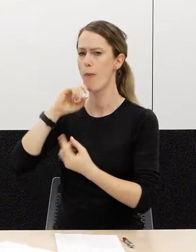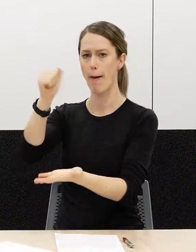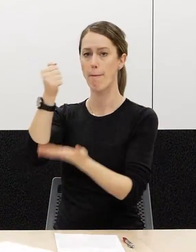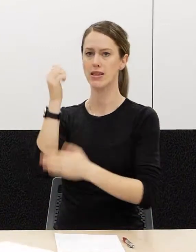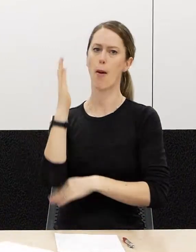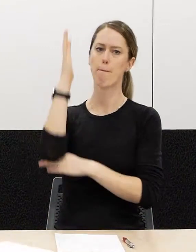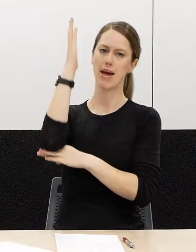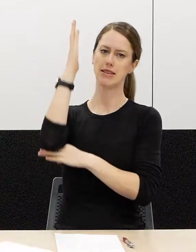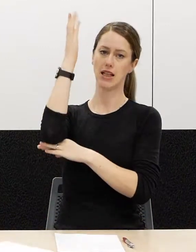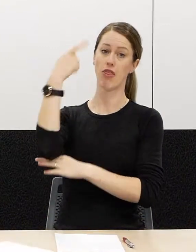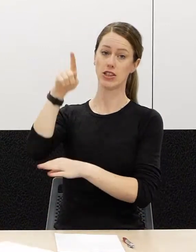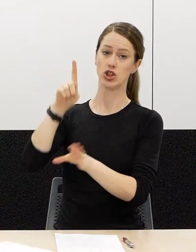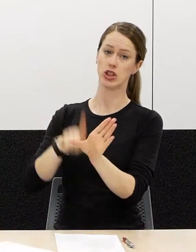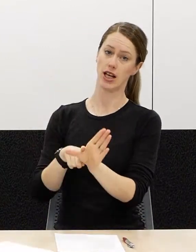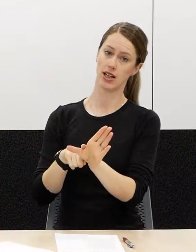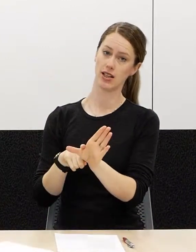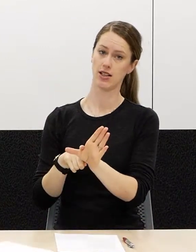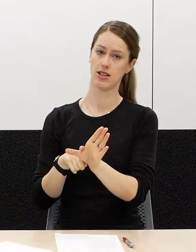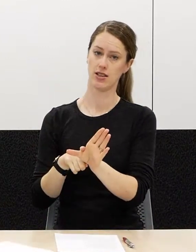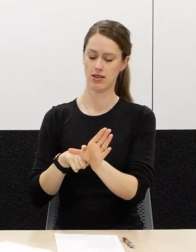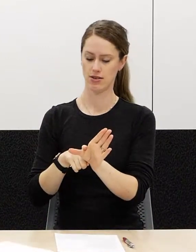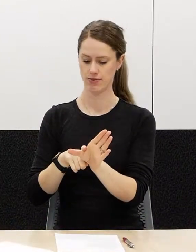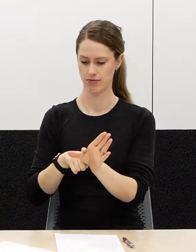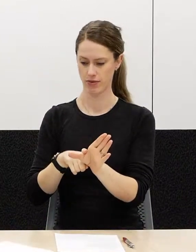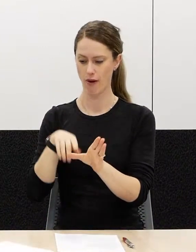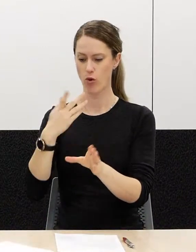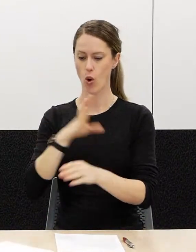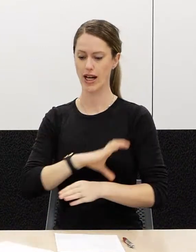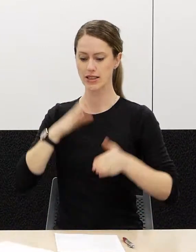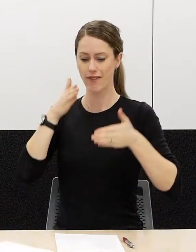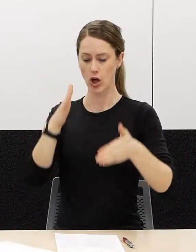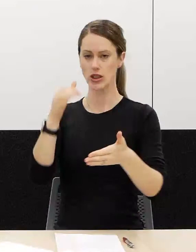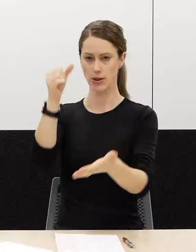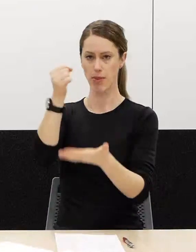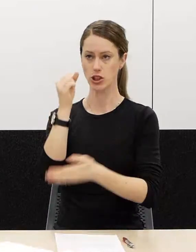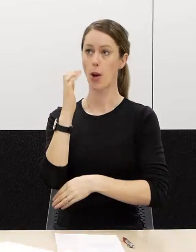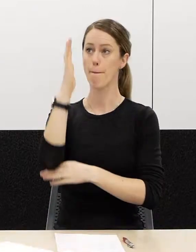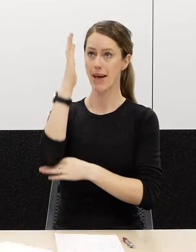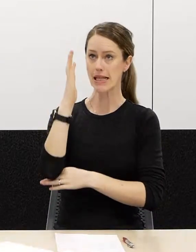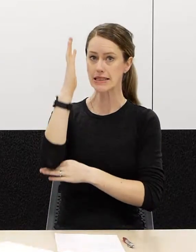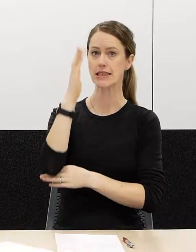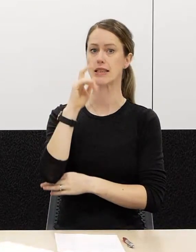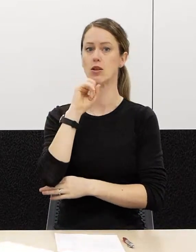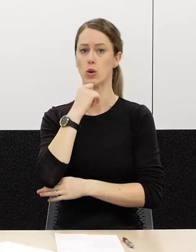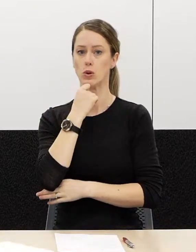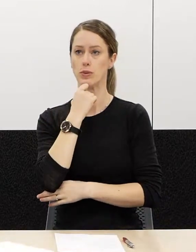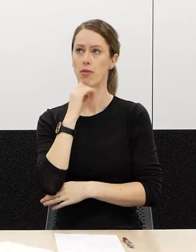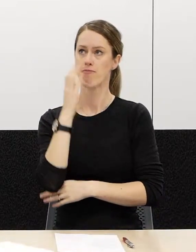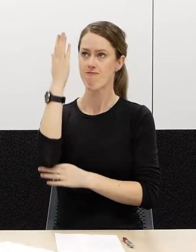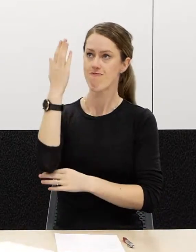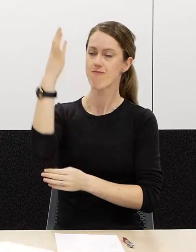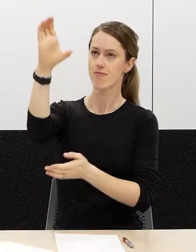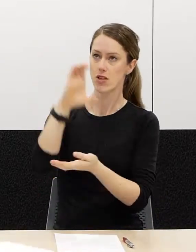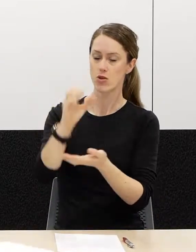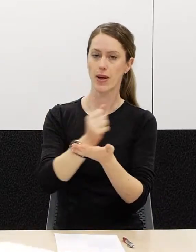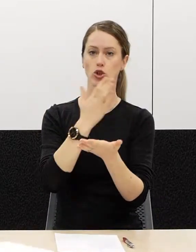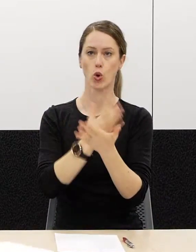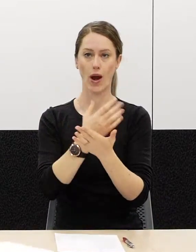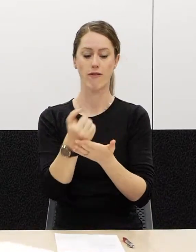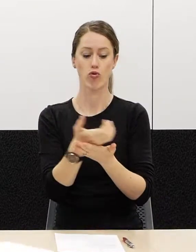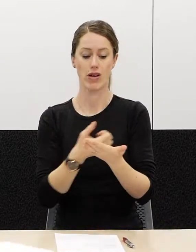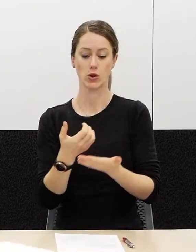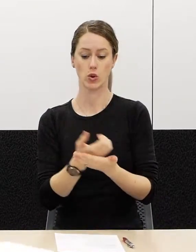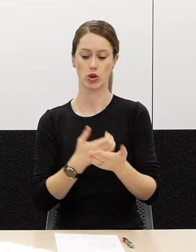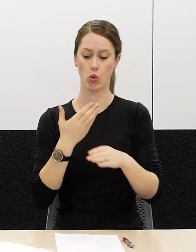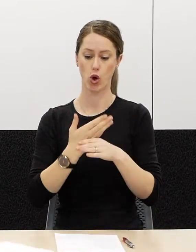bid going up this year to a cancer-focused budget bid to ensure that we have got some